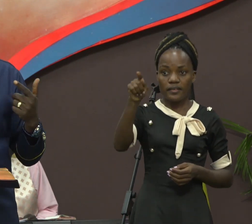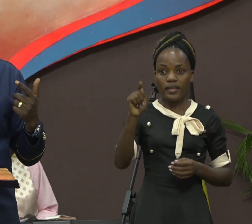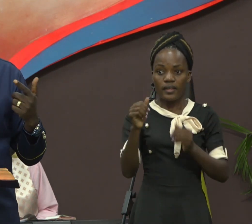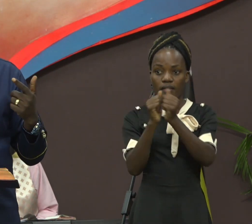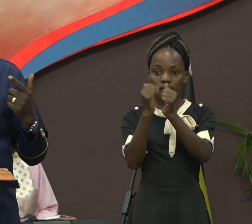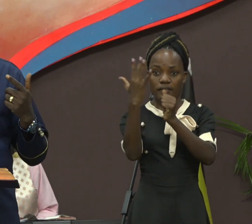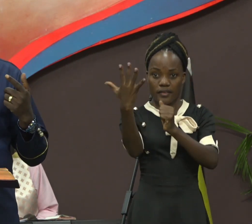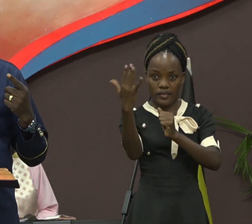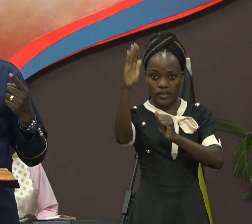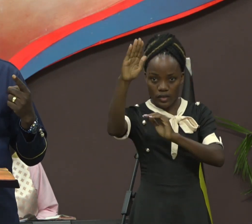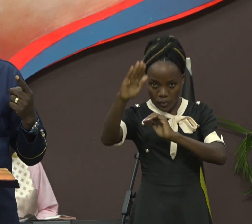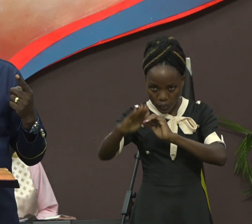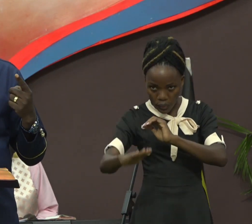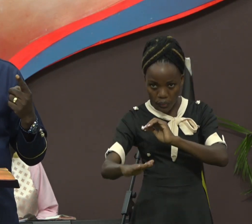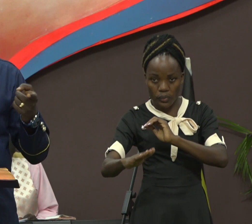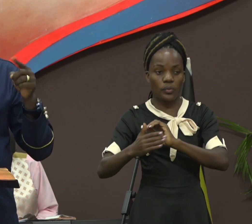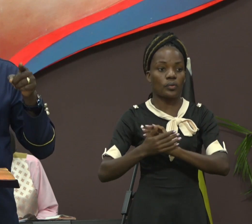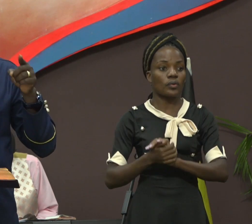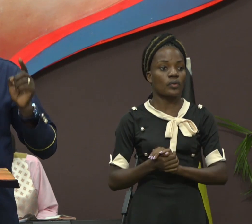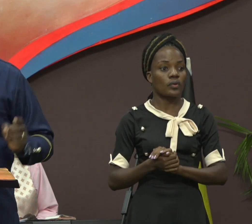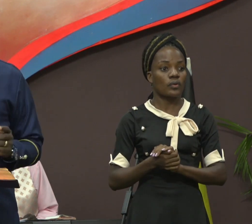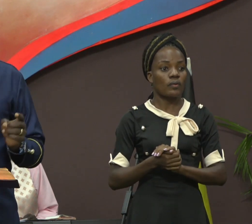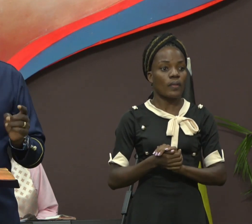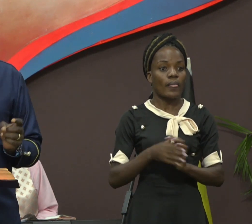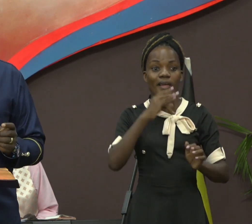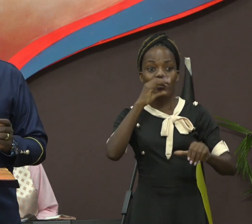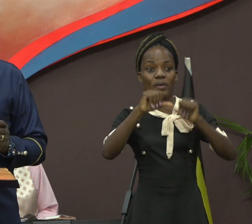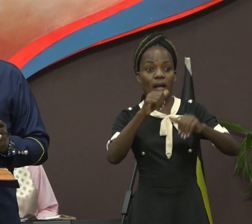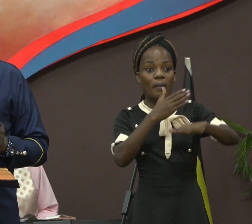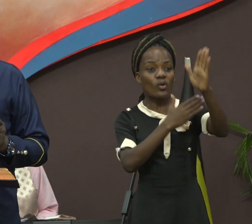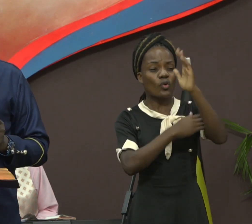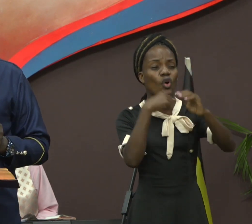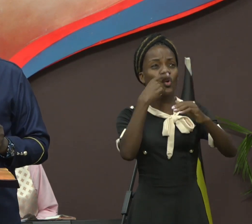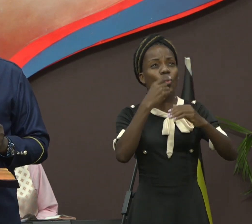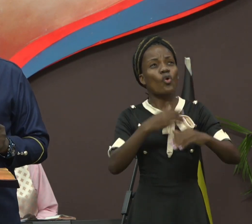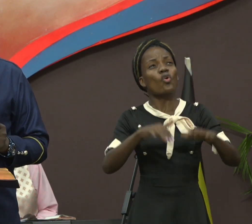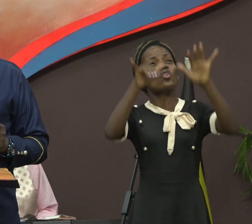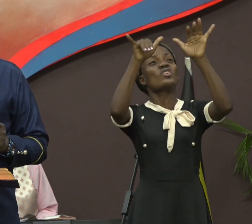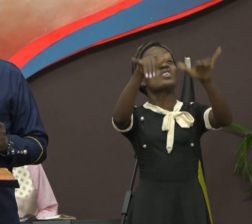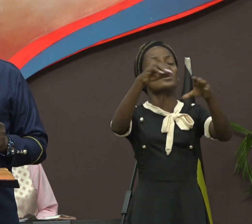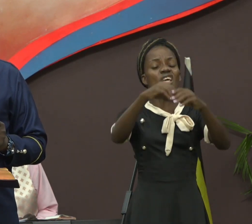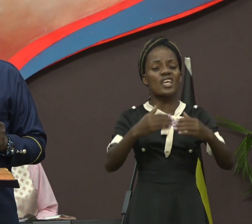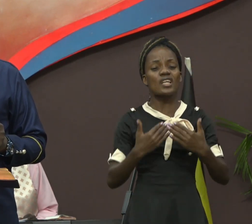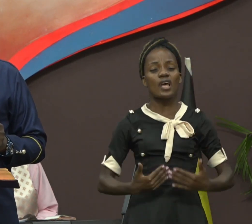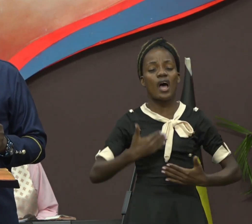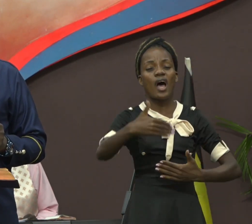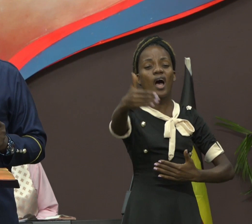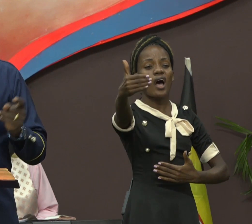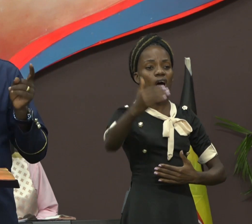In Isaiah 57:15 downwards, boogera Katonda atulamu butagwawo. They speak about God who sits in